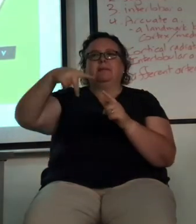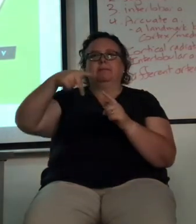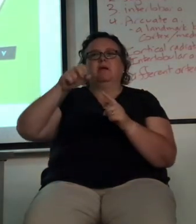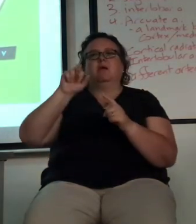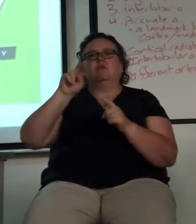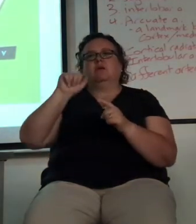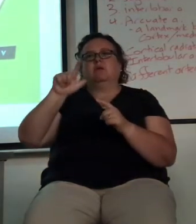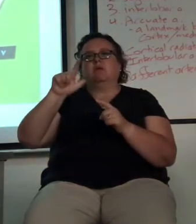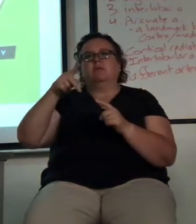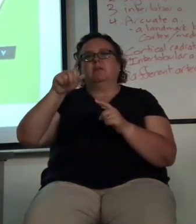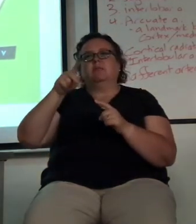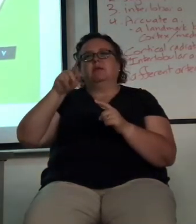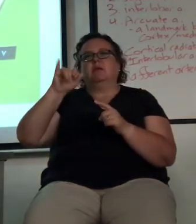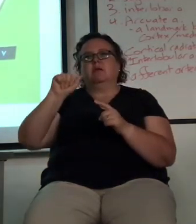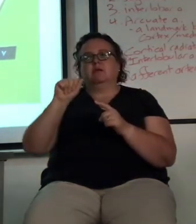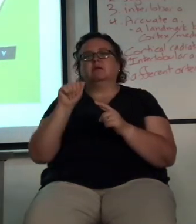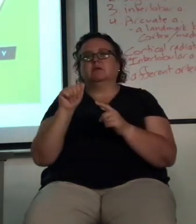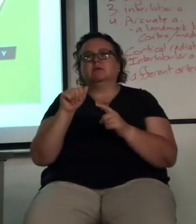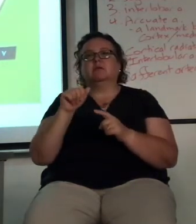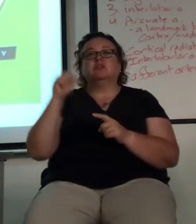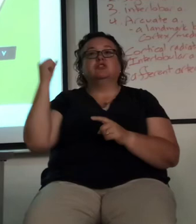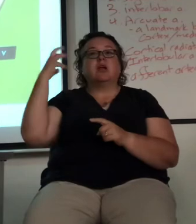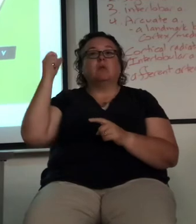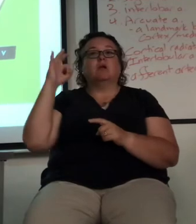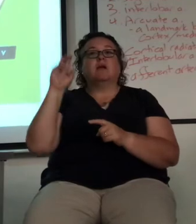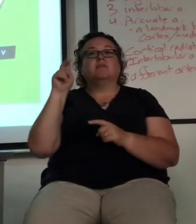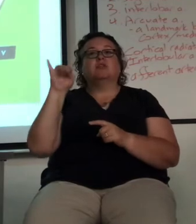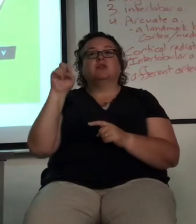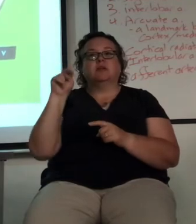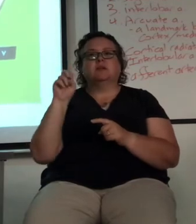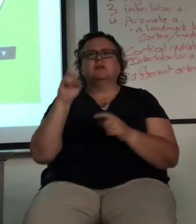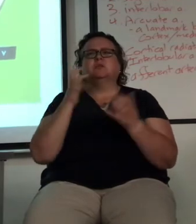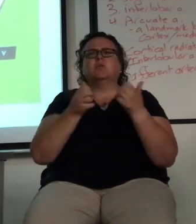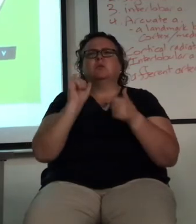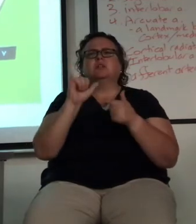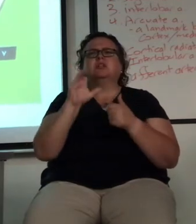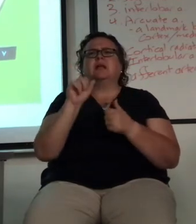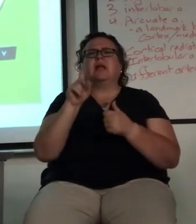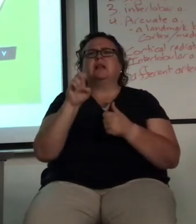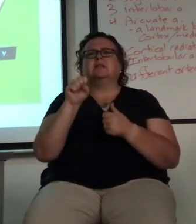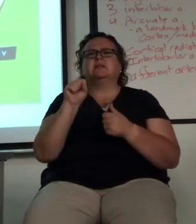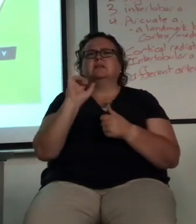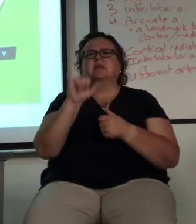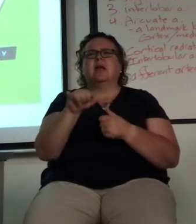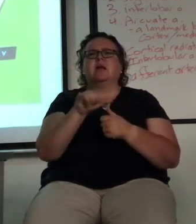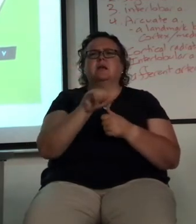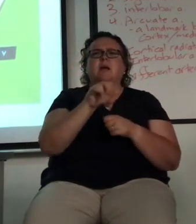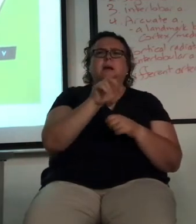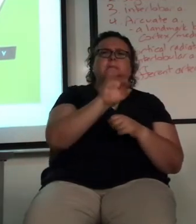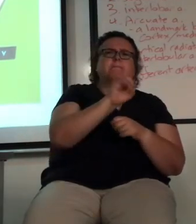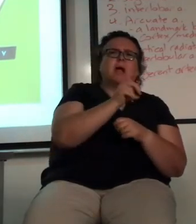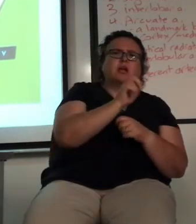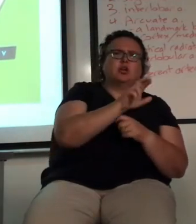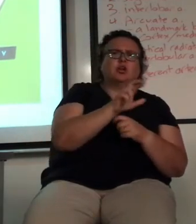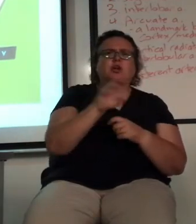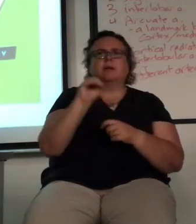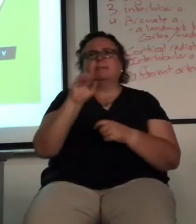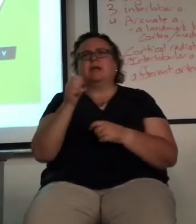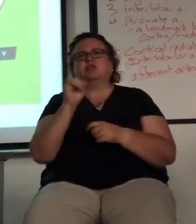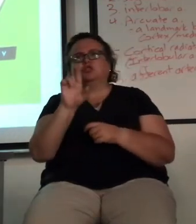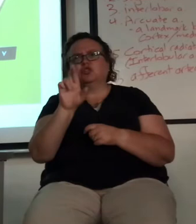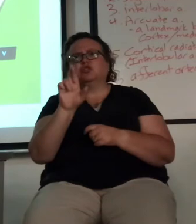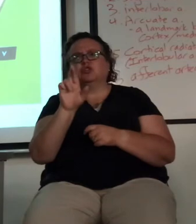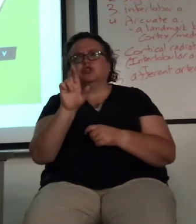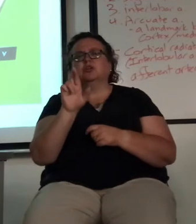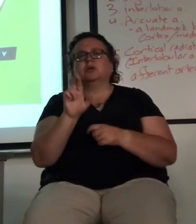at it. Okay, a shower of urine right there. So which calus is this? A minor or a major? I'll call